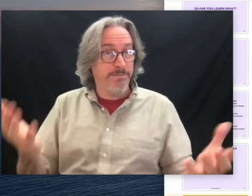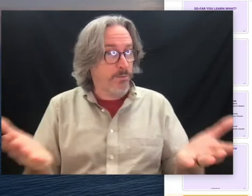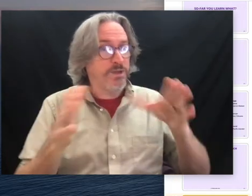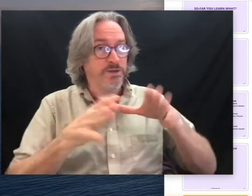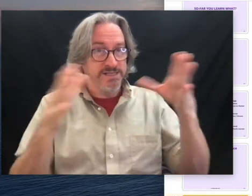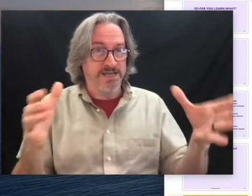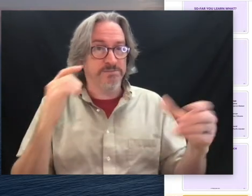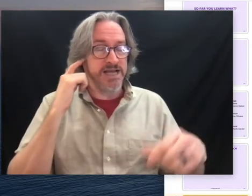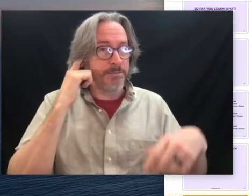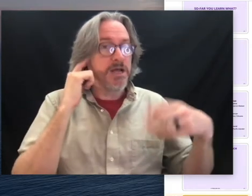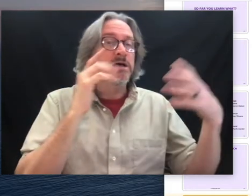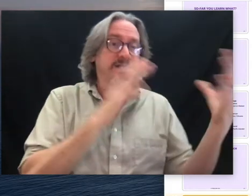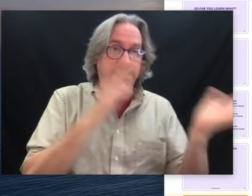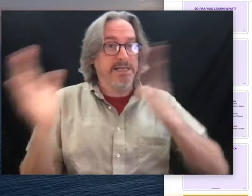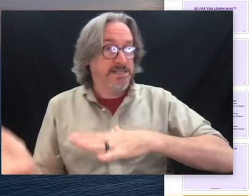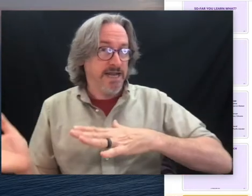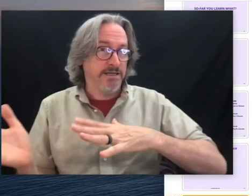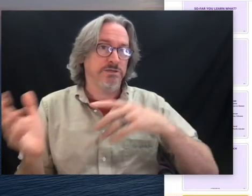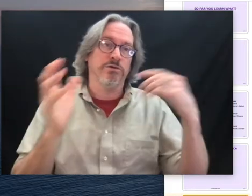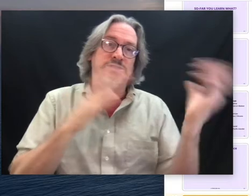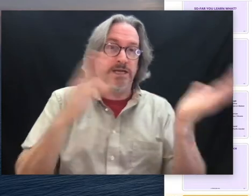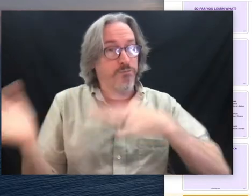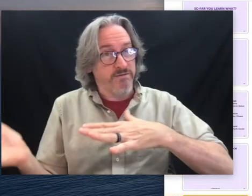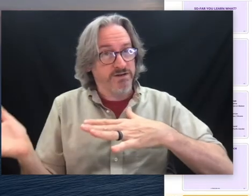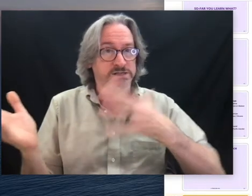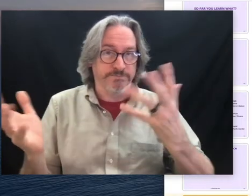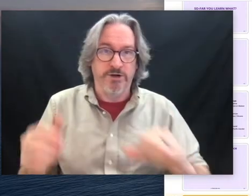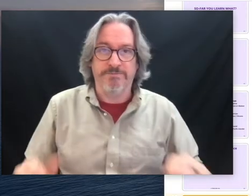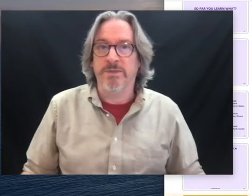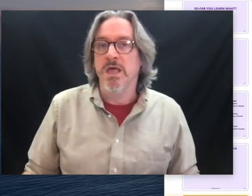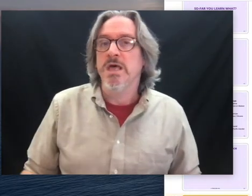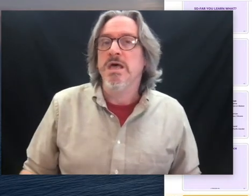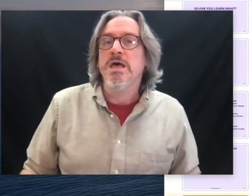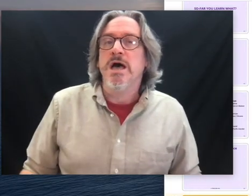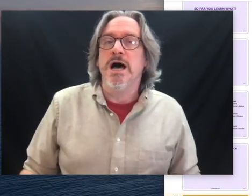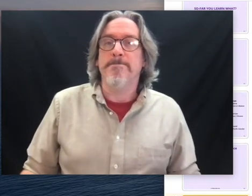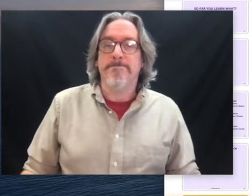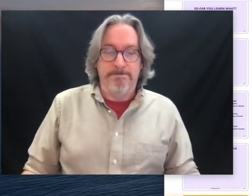And remember, we use the same setup, city, state, or city, province.